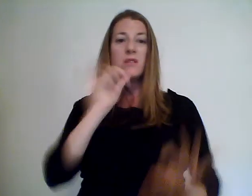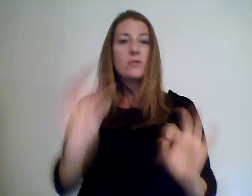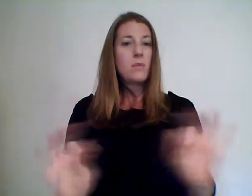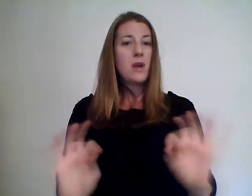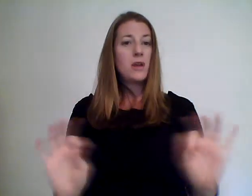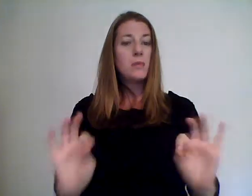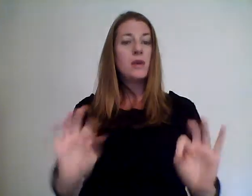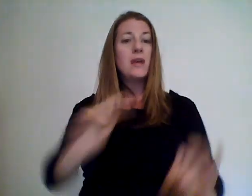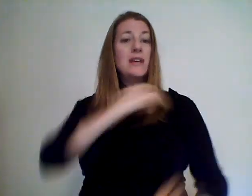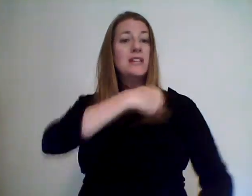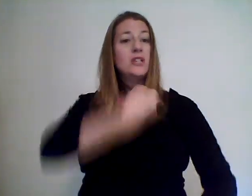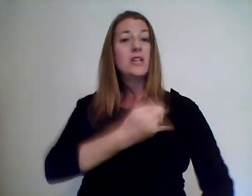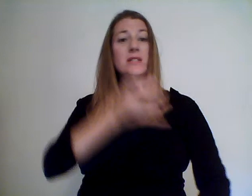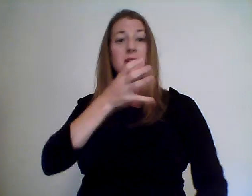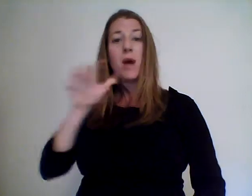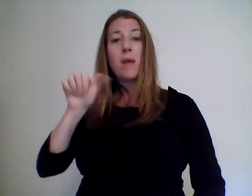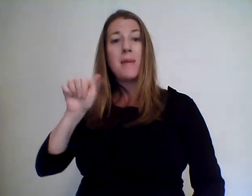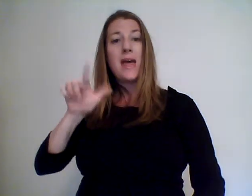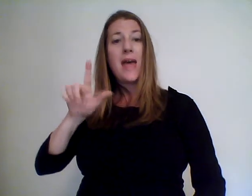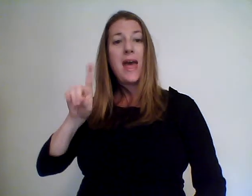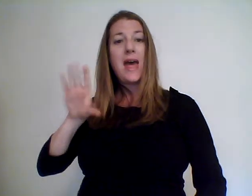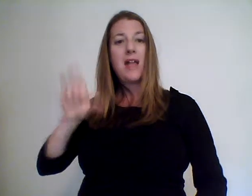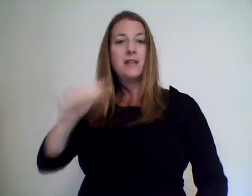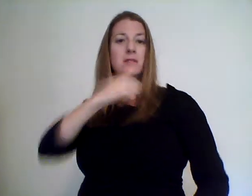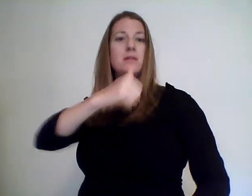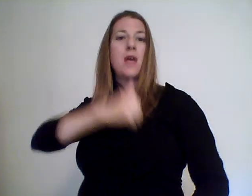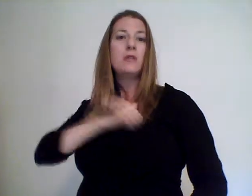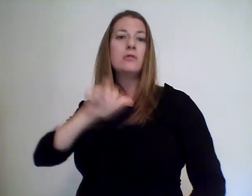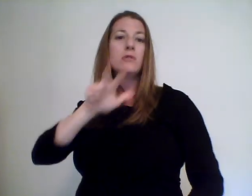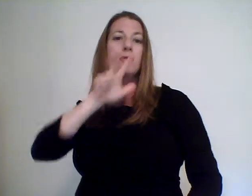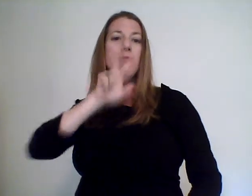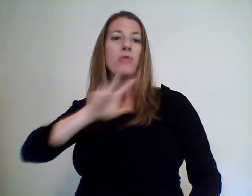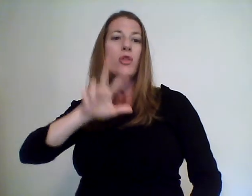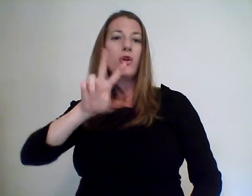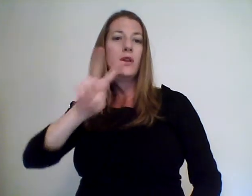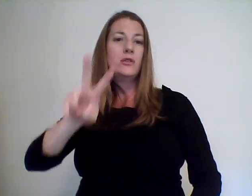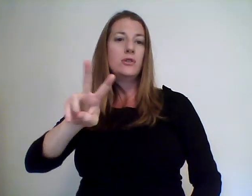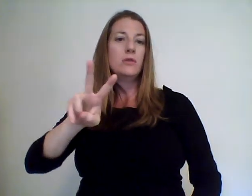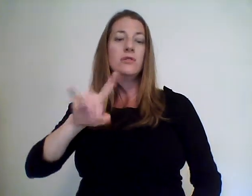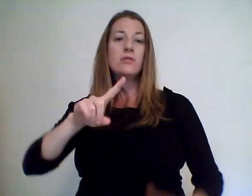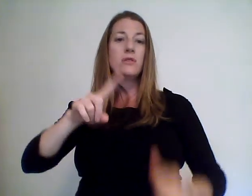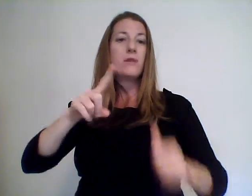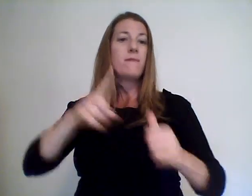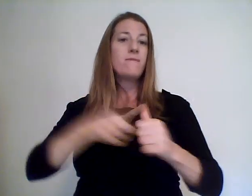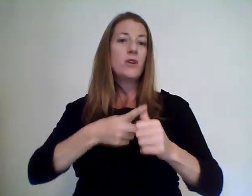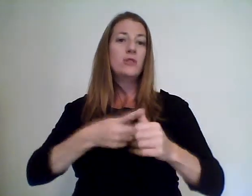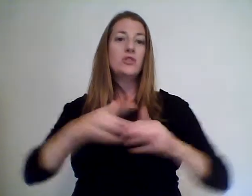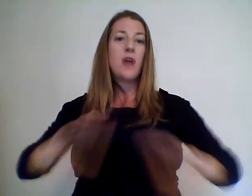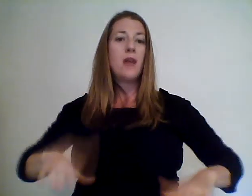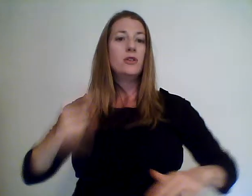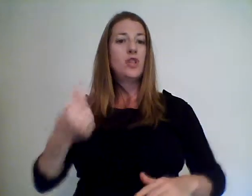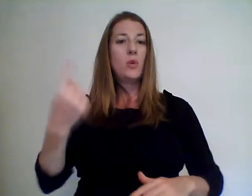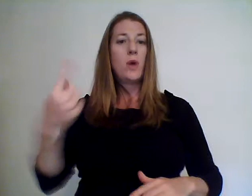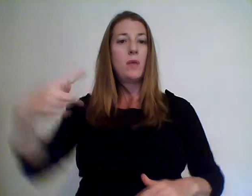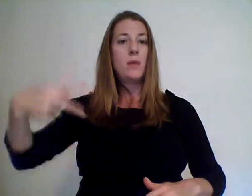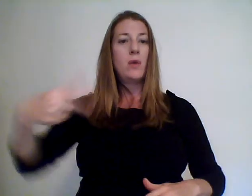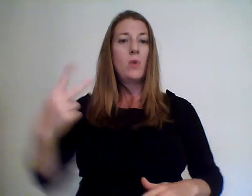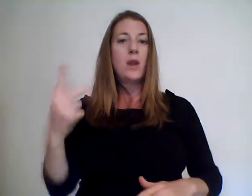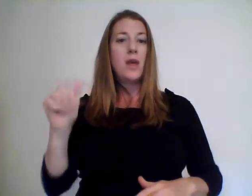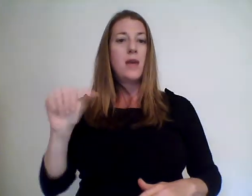years old. This is her first child and her first pregnancy, G1P1A0. Alice was followed by a doctor during